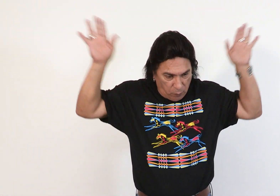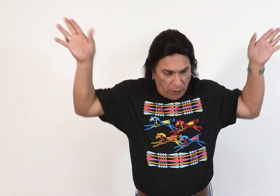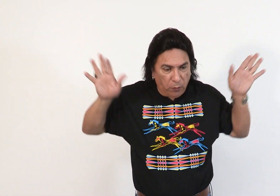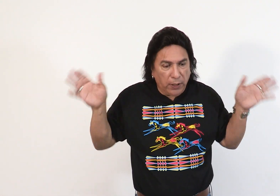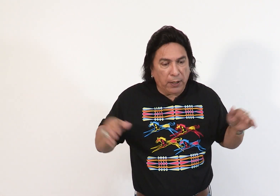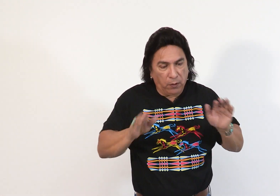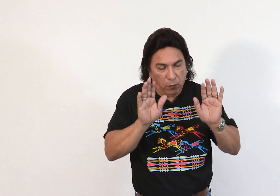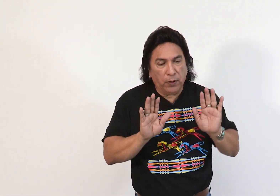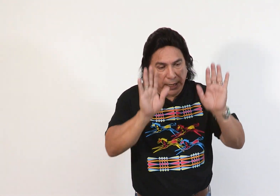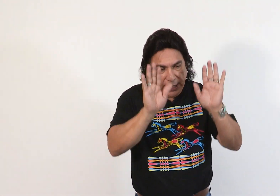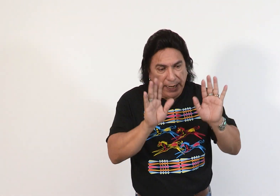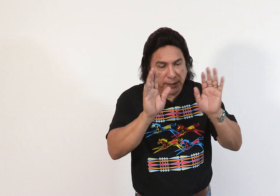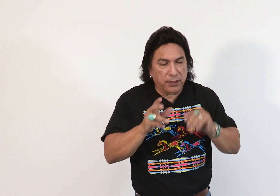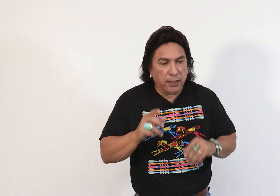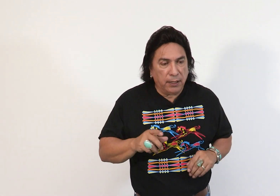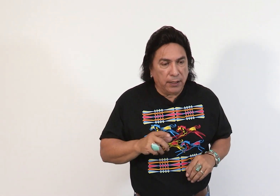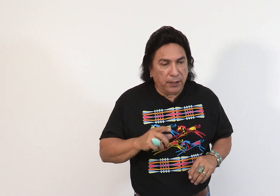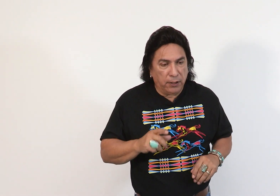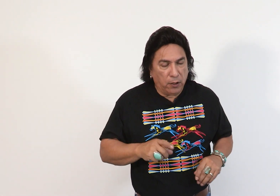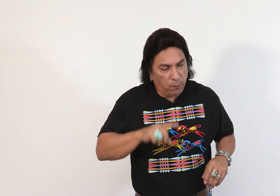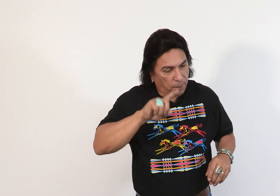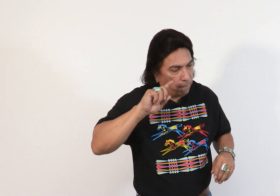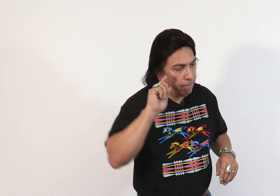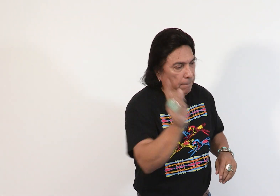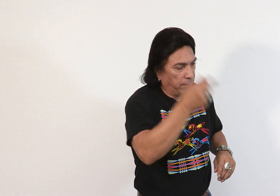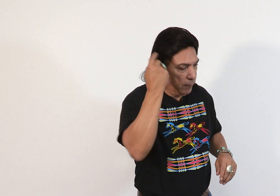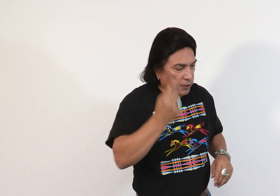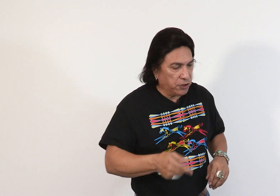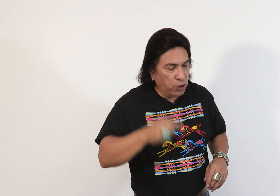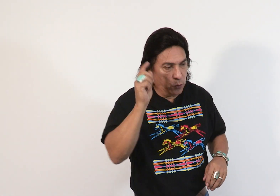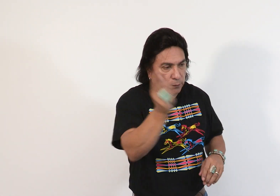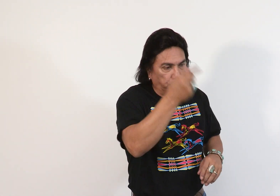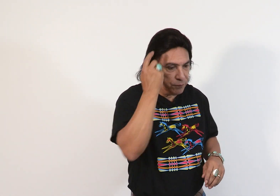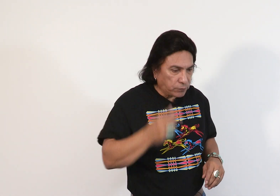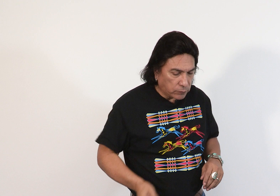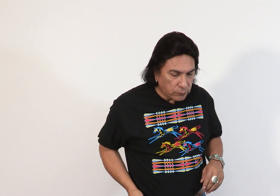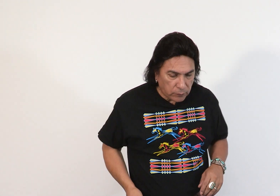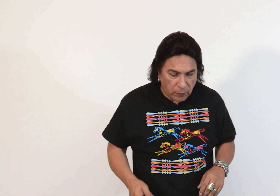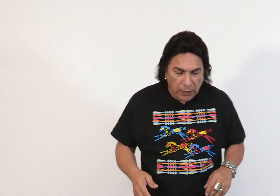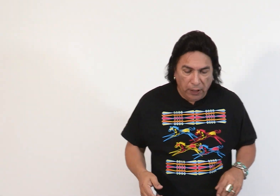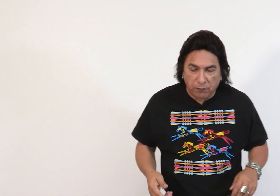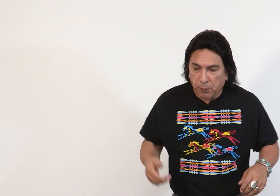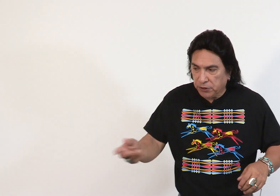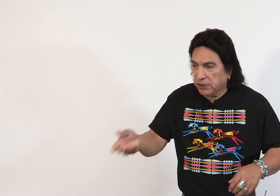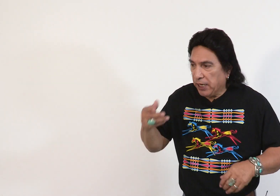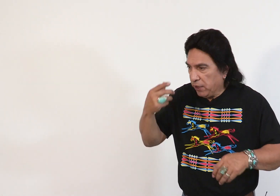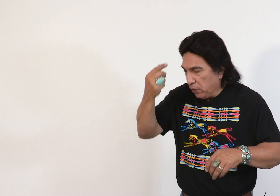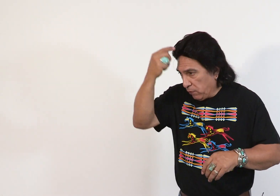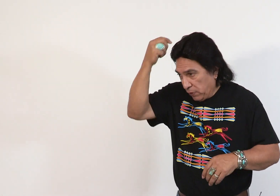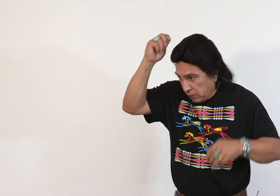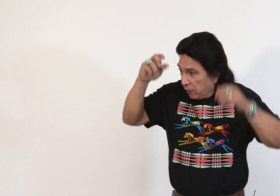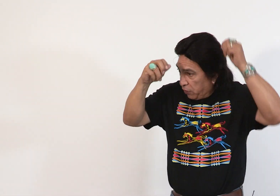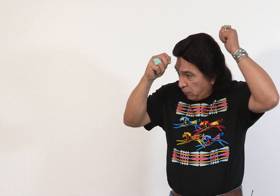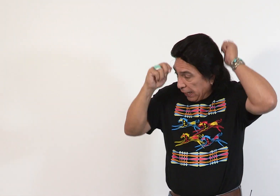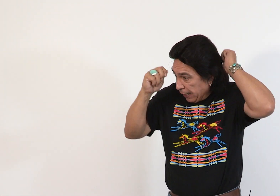wear when I dance, you know, it's new. If a person's got a new hat,